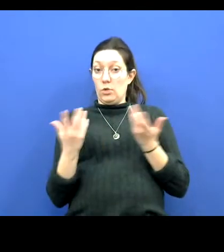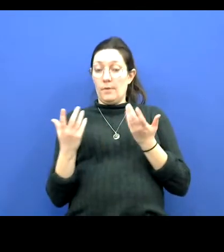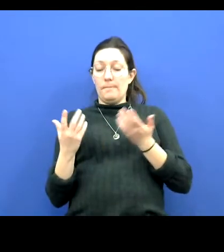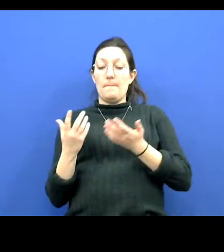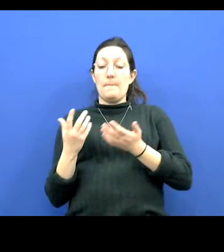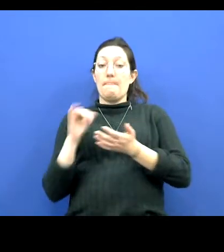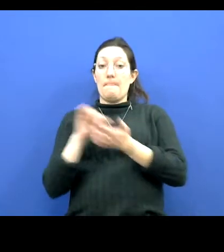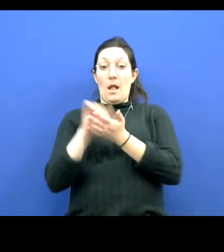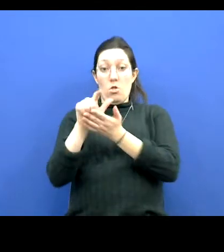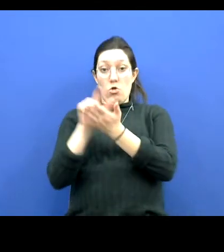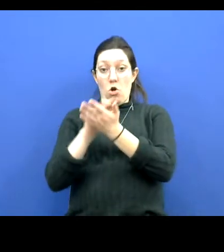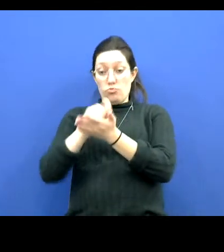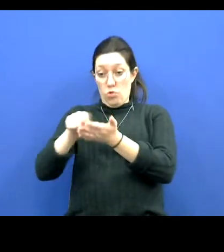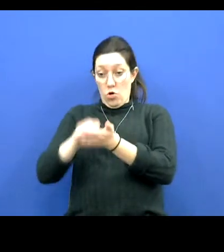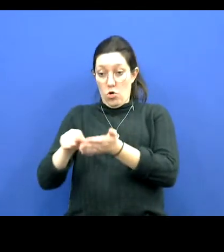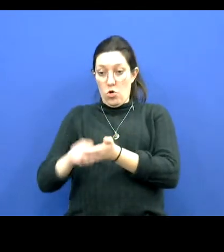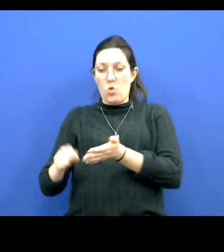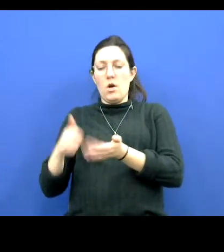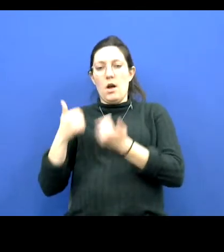them transition bufferings.